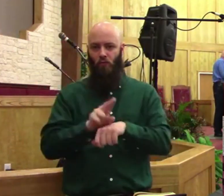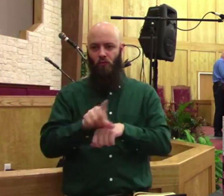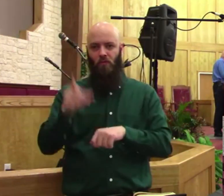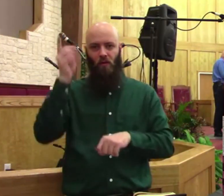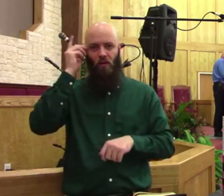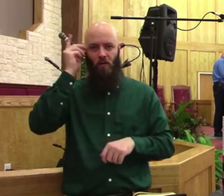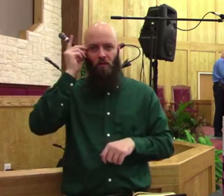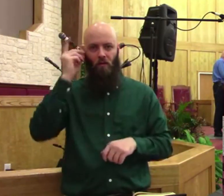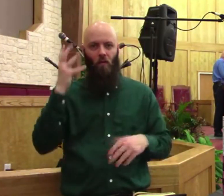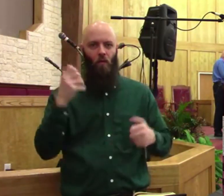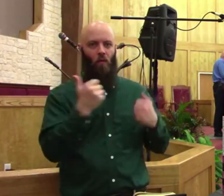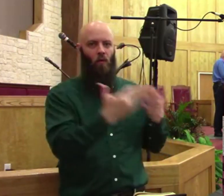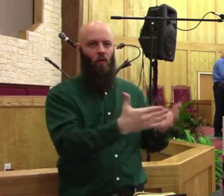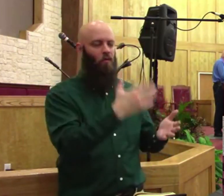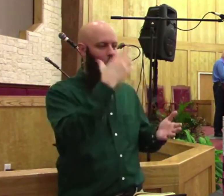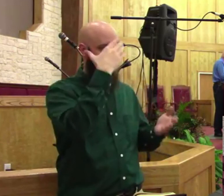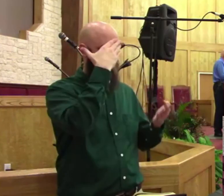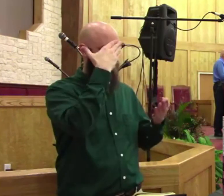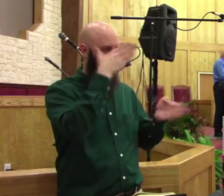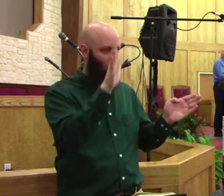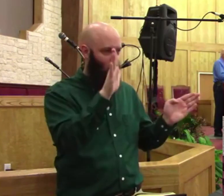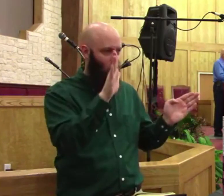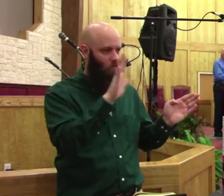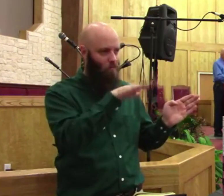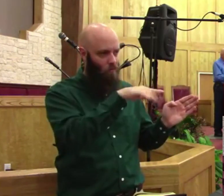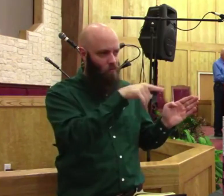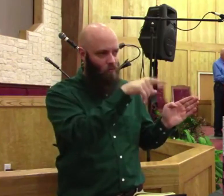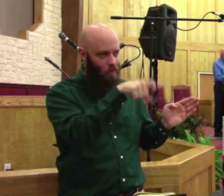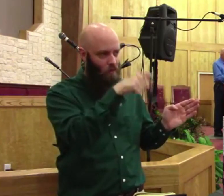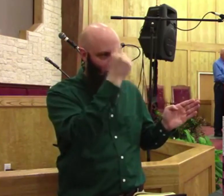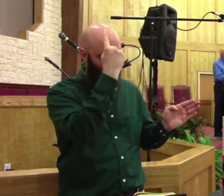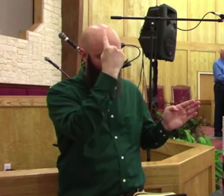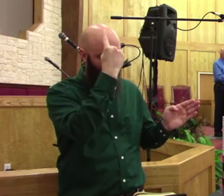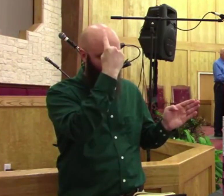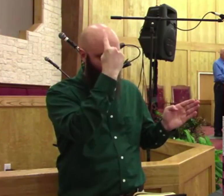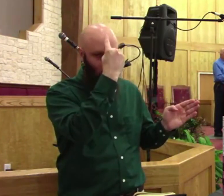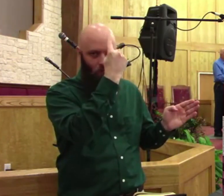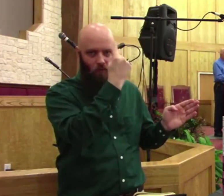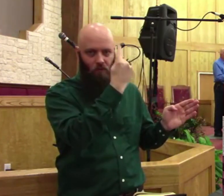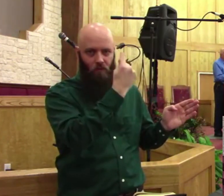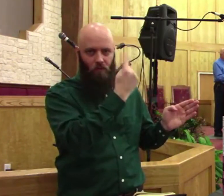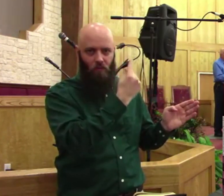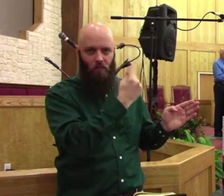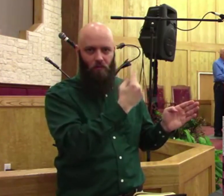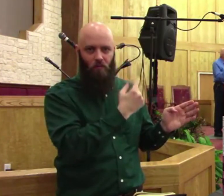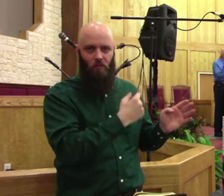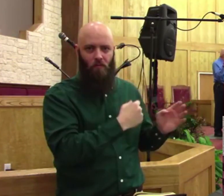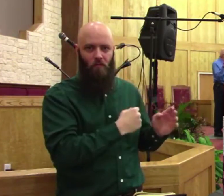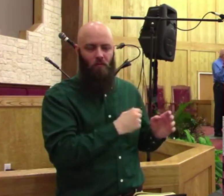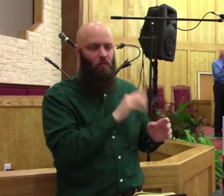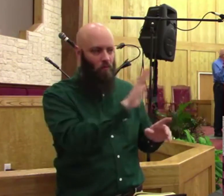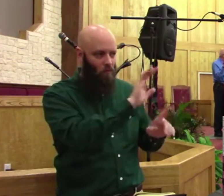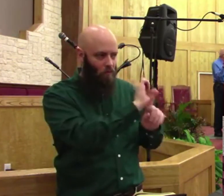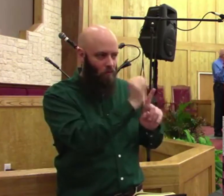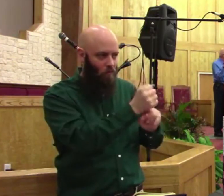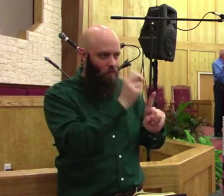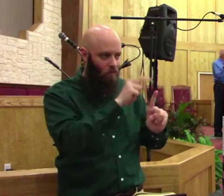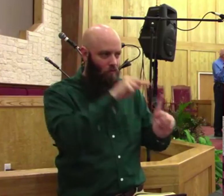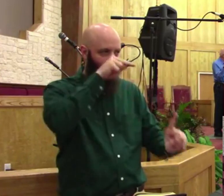Belshazzar see why he's in the condition he's in. We just want a